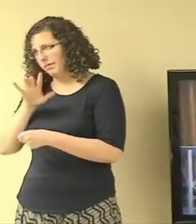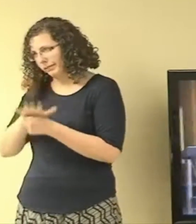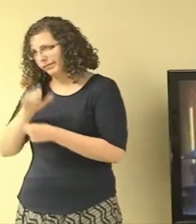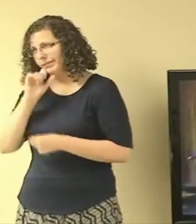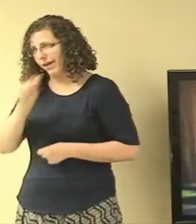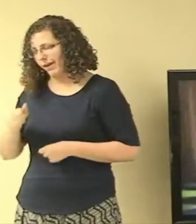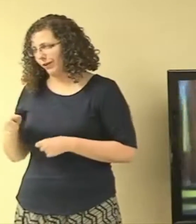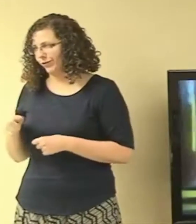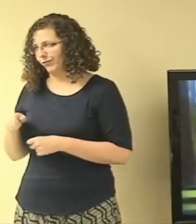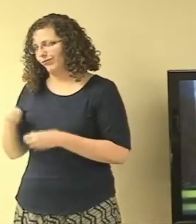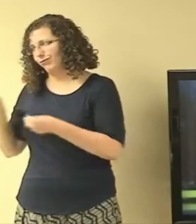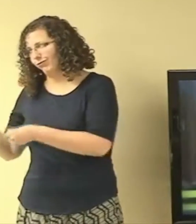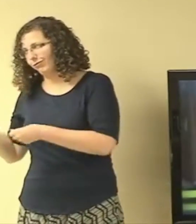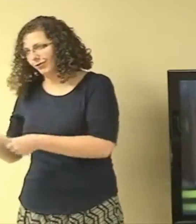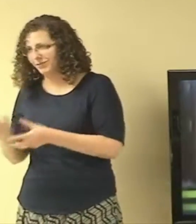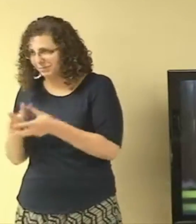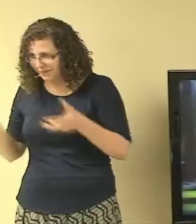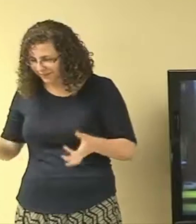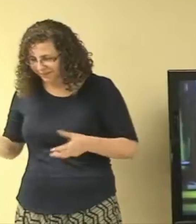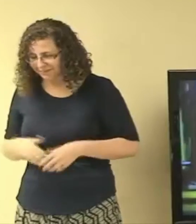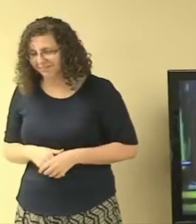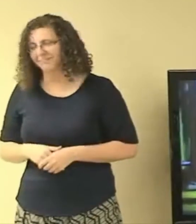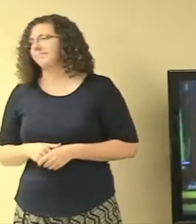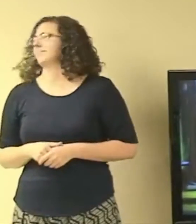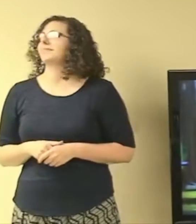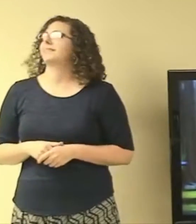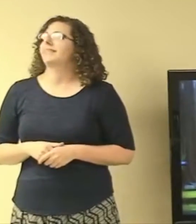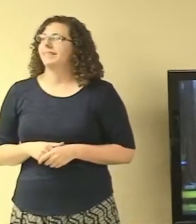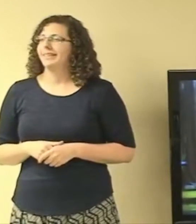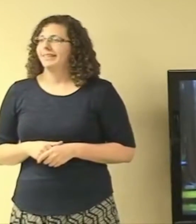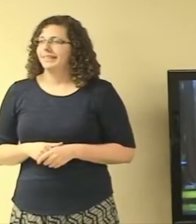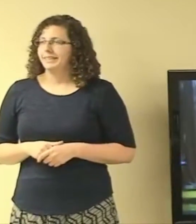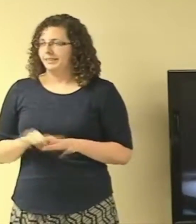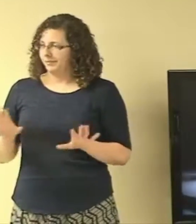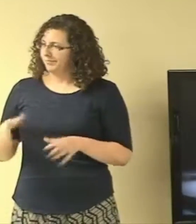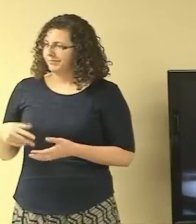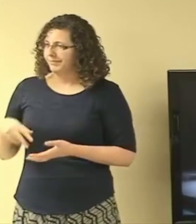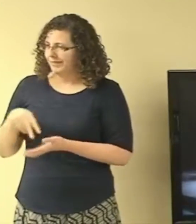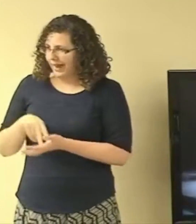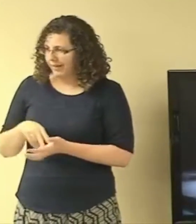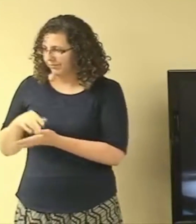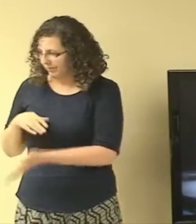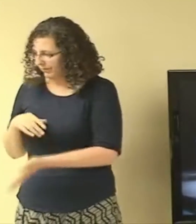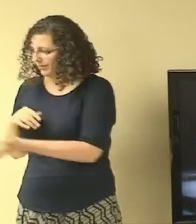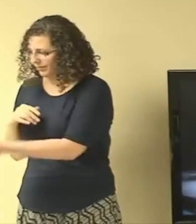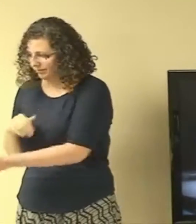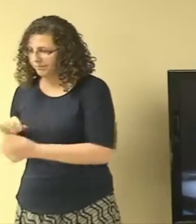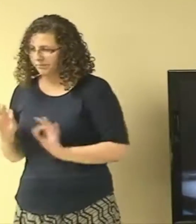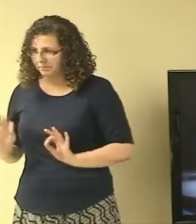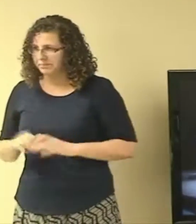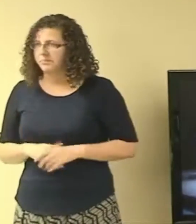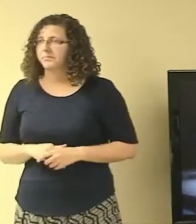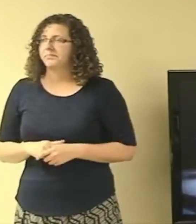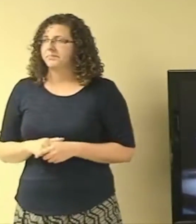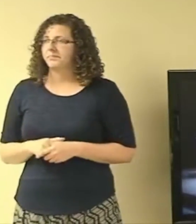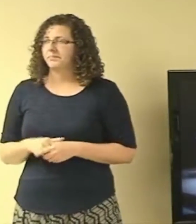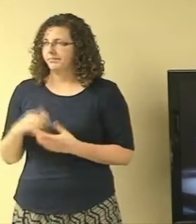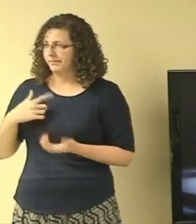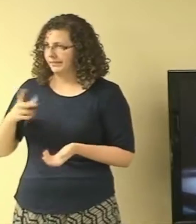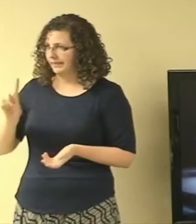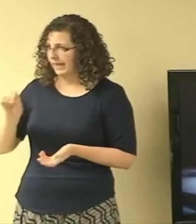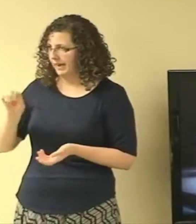with you or make fun of you or not too much or anything like that and so forth. Just one of you stand right here and one of you stand right here. And I'm